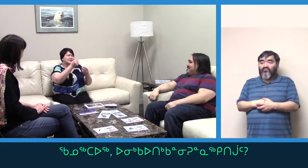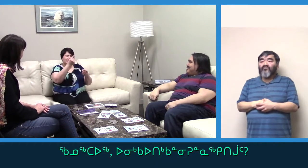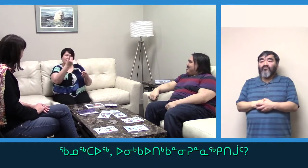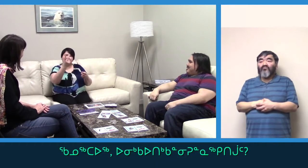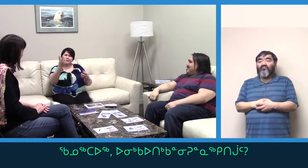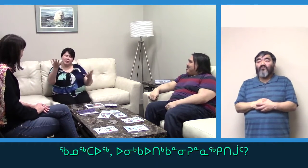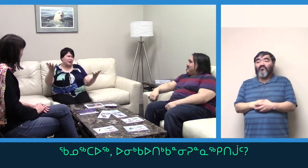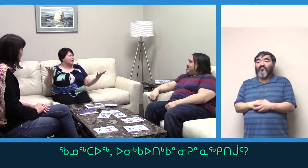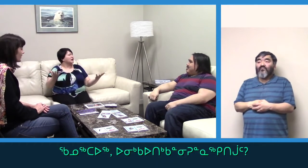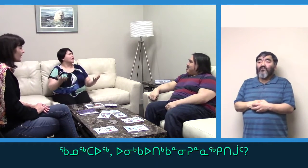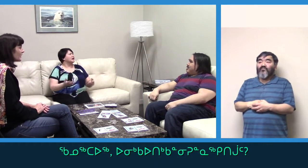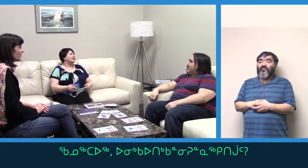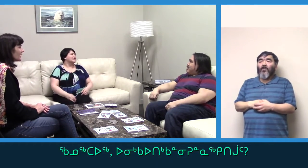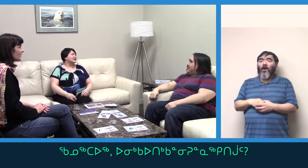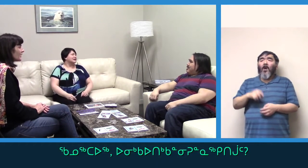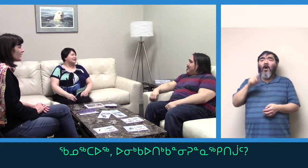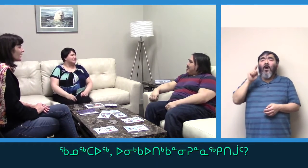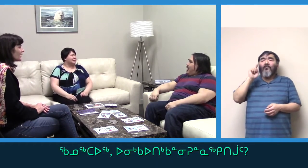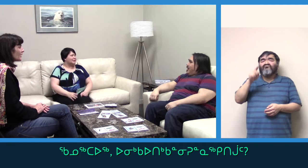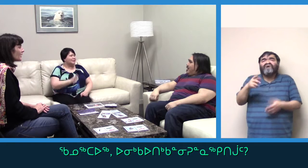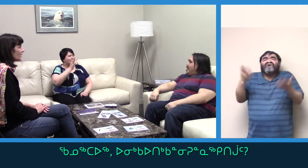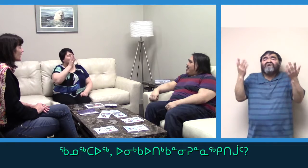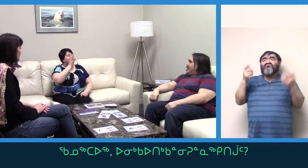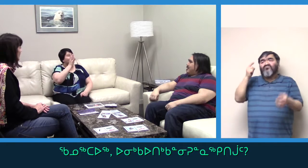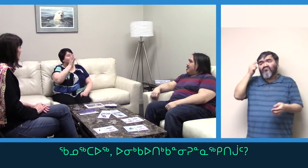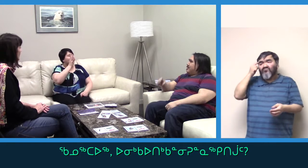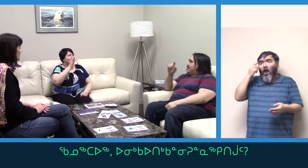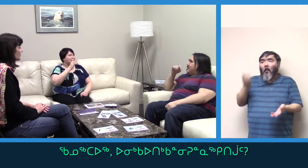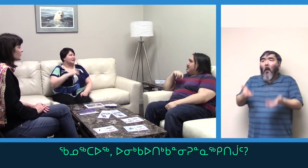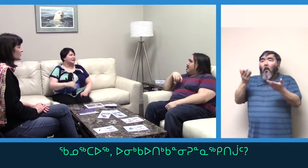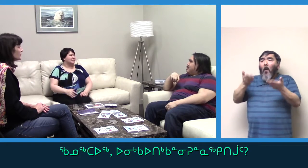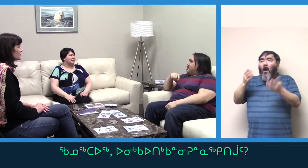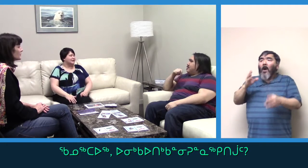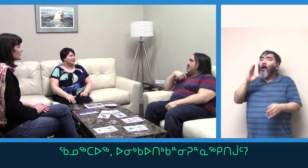What else? How many more? Mom.